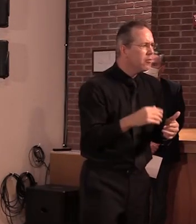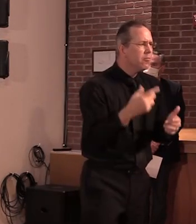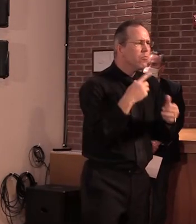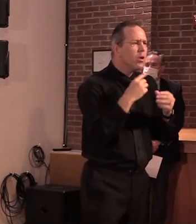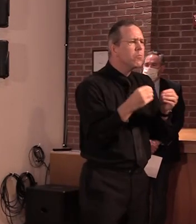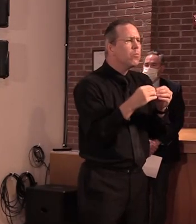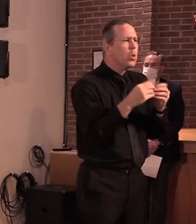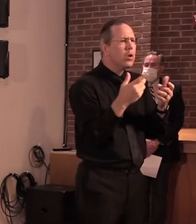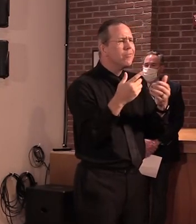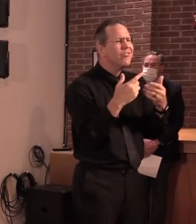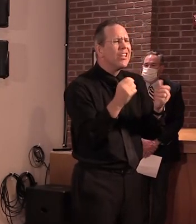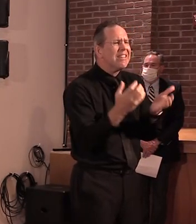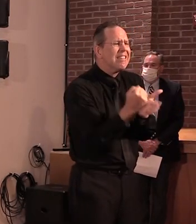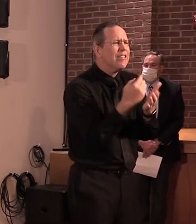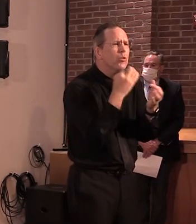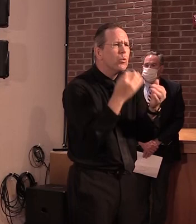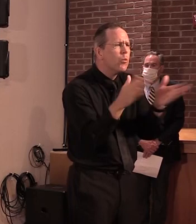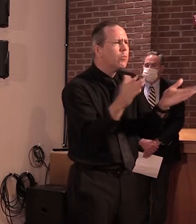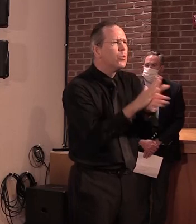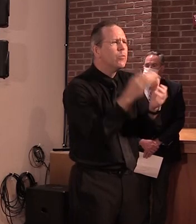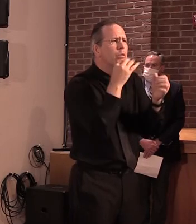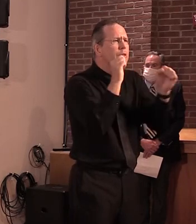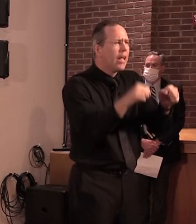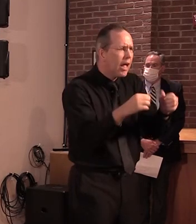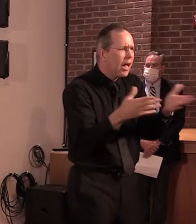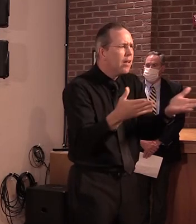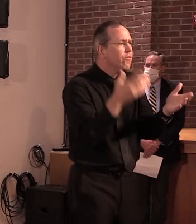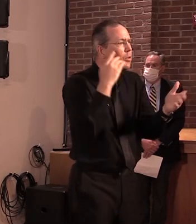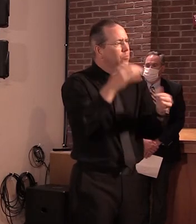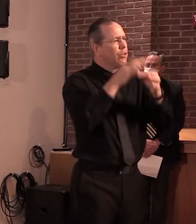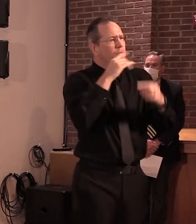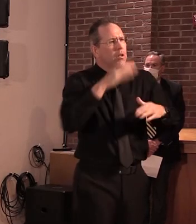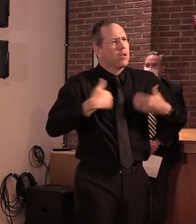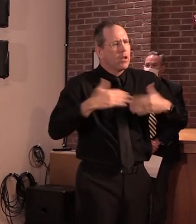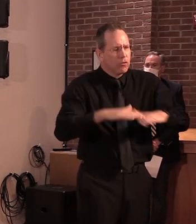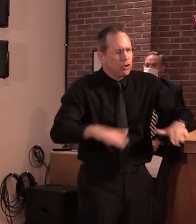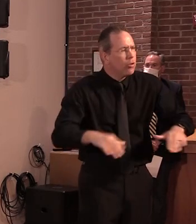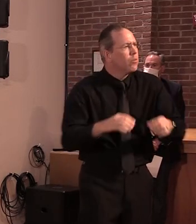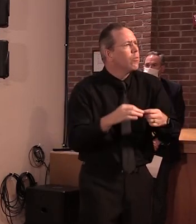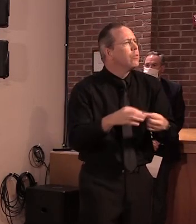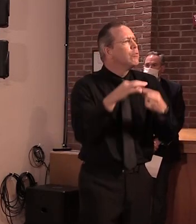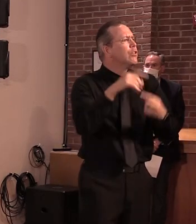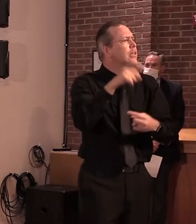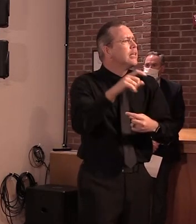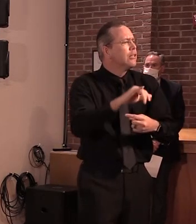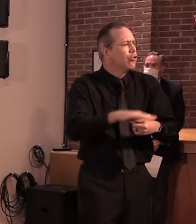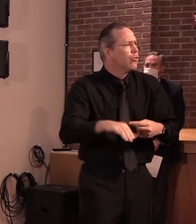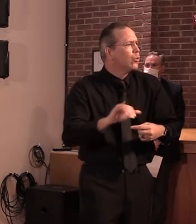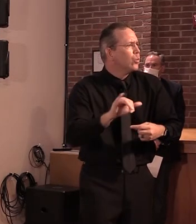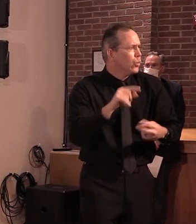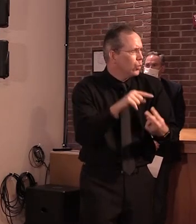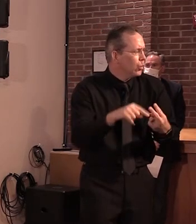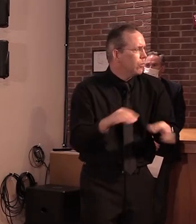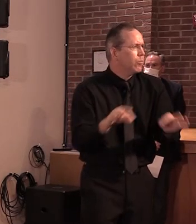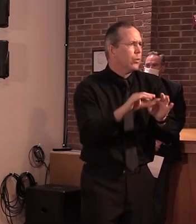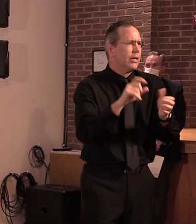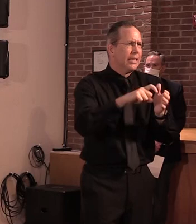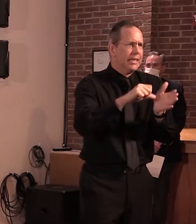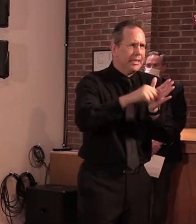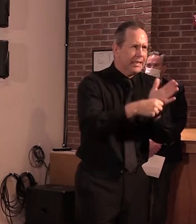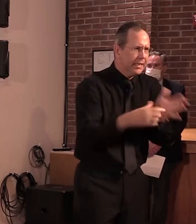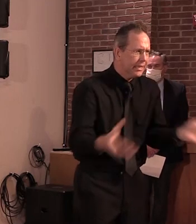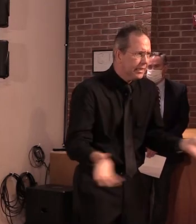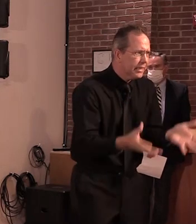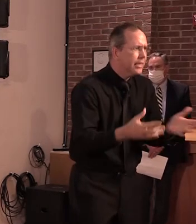especially for younger students and those with special needs. But at the same time, we have to recognize and plan